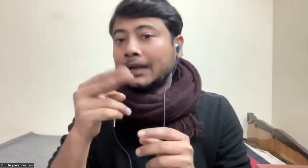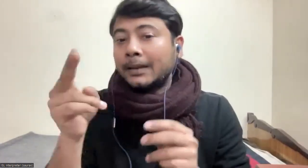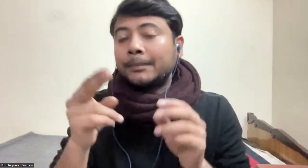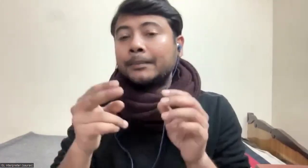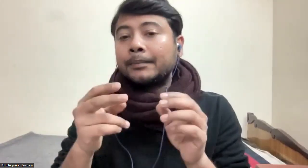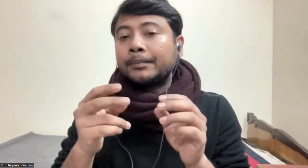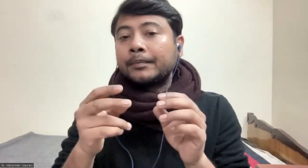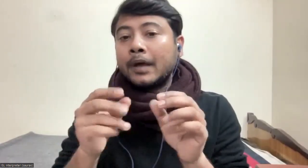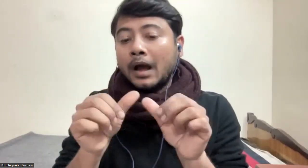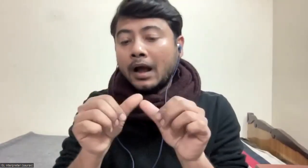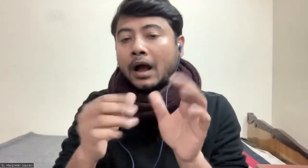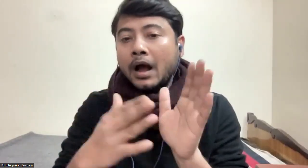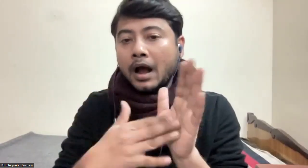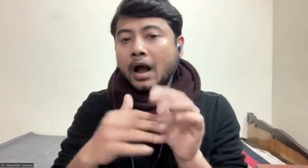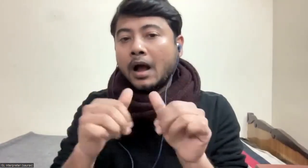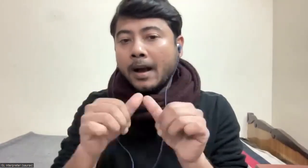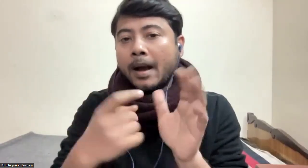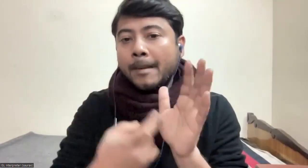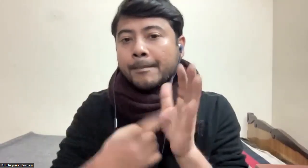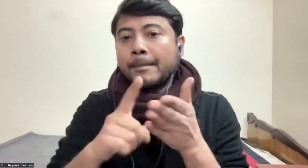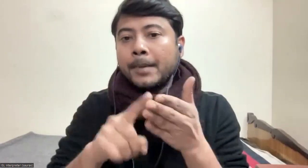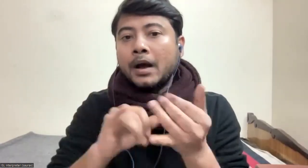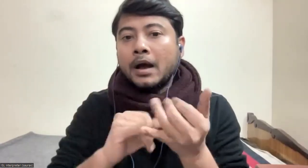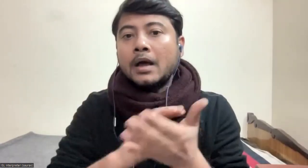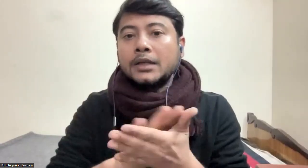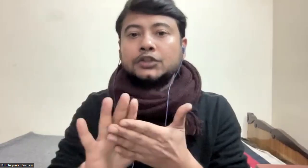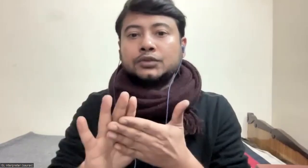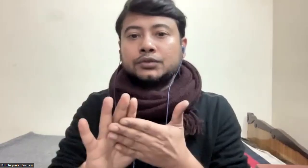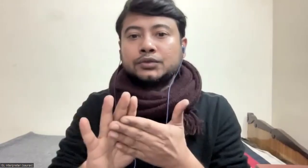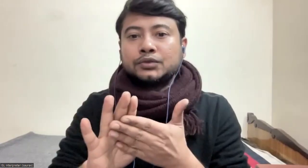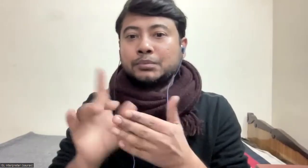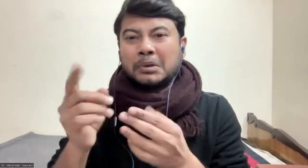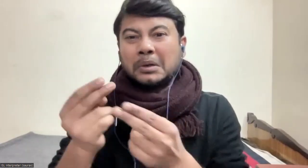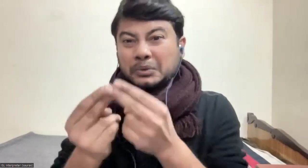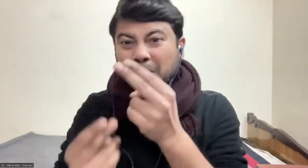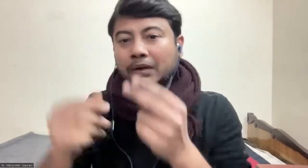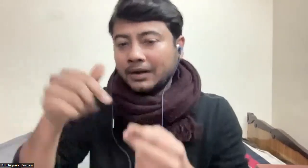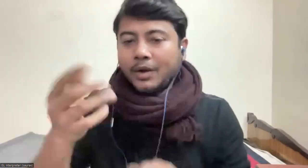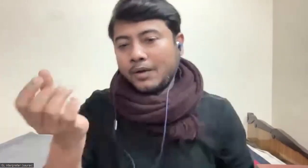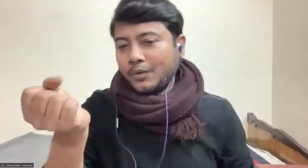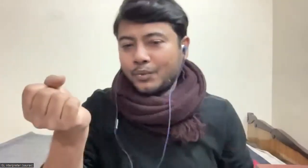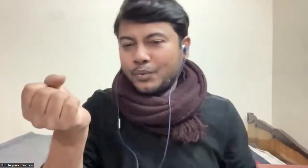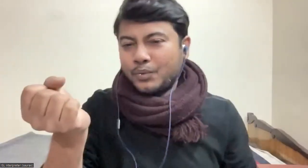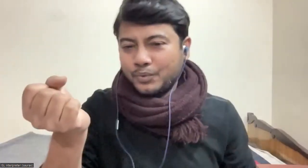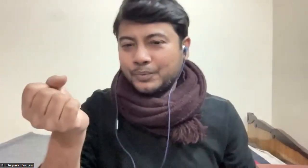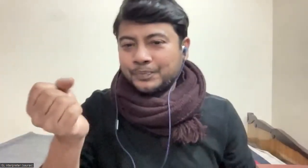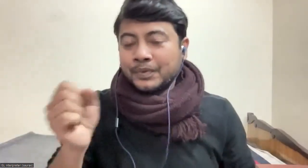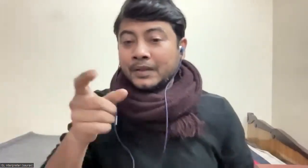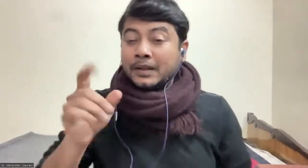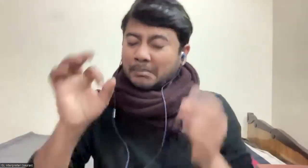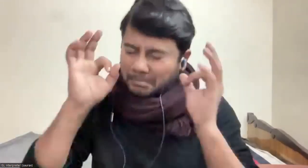point is very, very valid. This point, the story totally fits in on point number one, what we have just